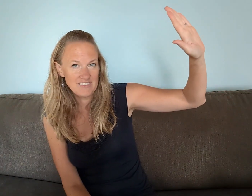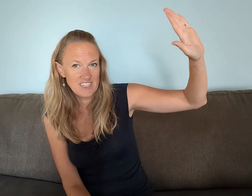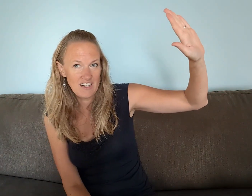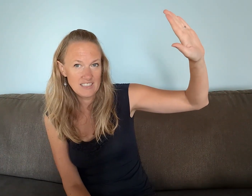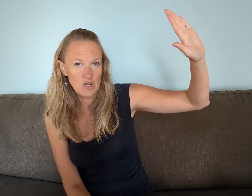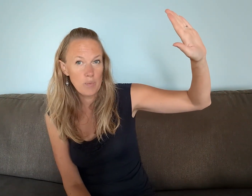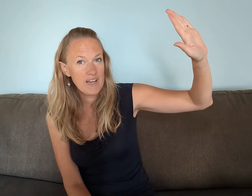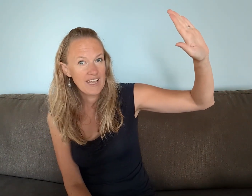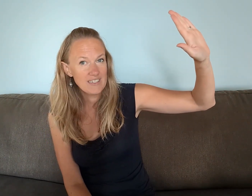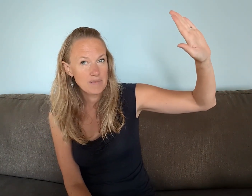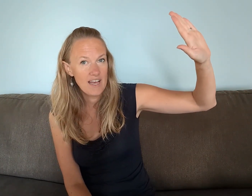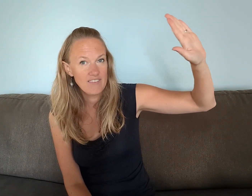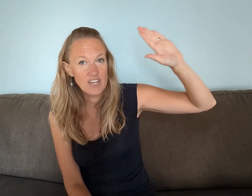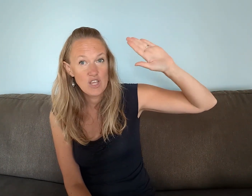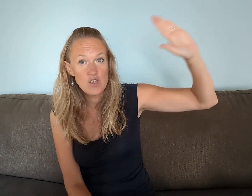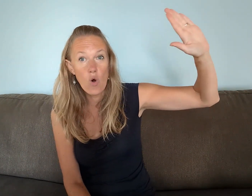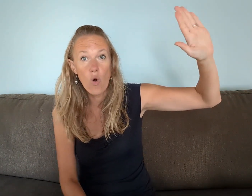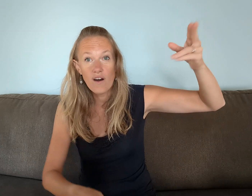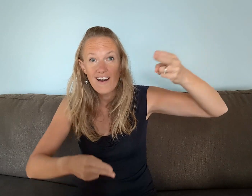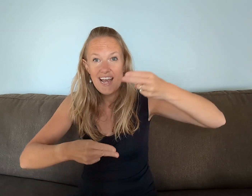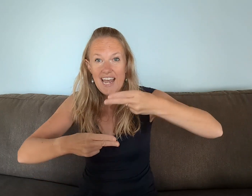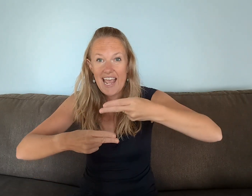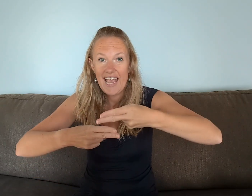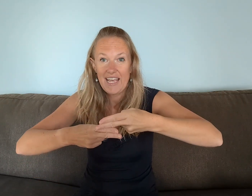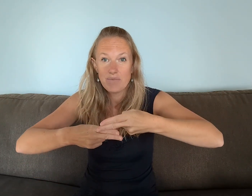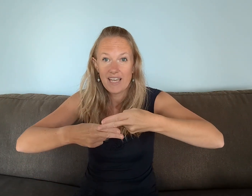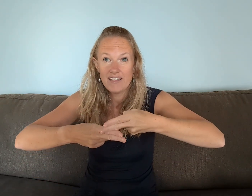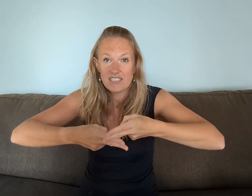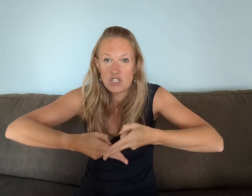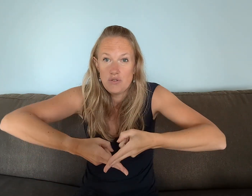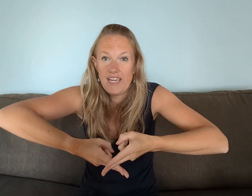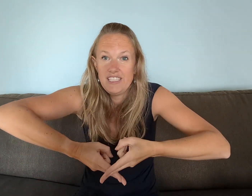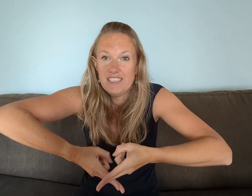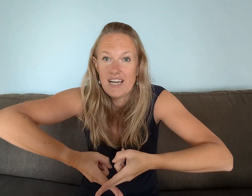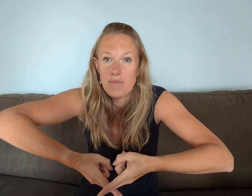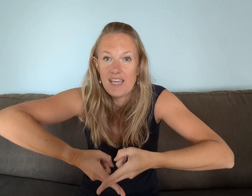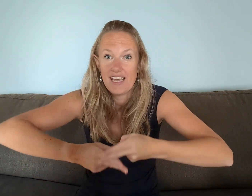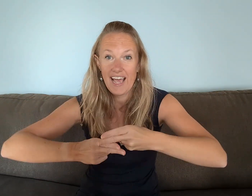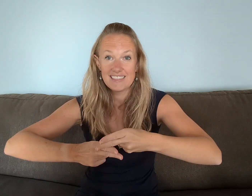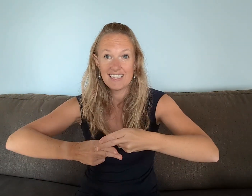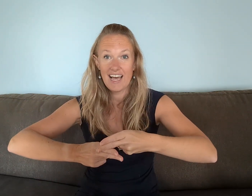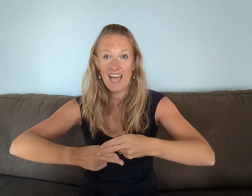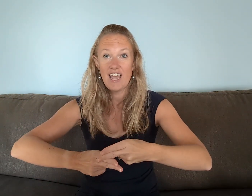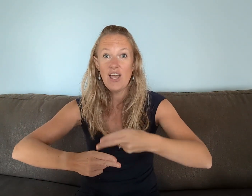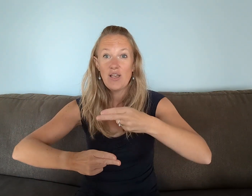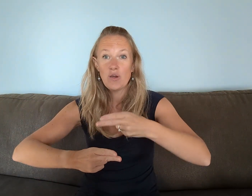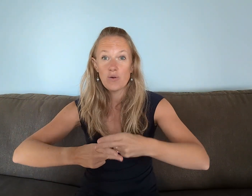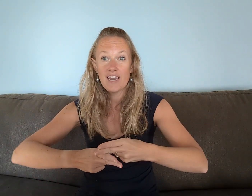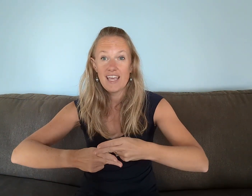to God. So open hand up to heaven, your name, okay? That's two H's, kind of making an X like that. Your